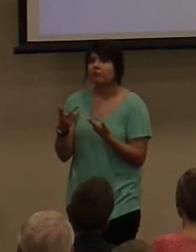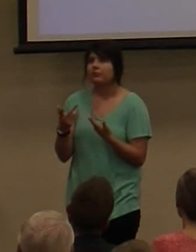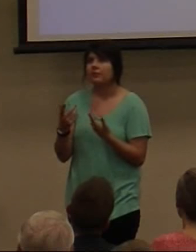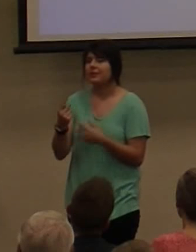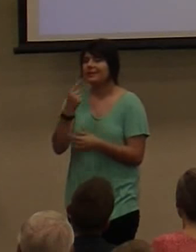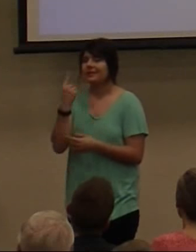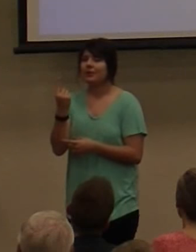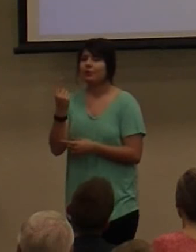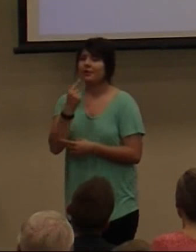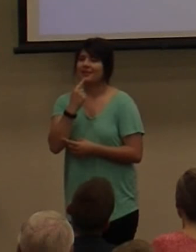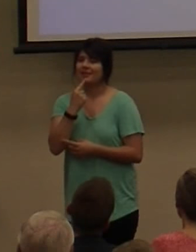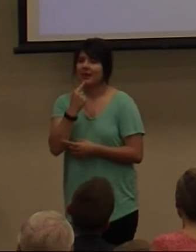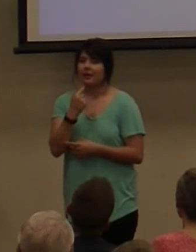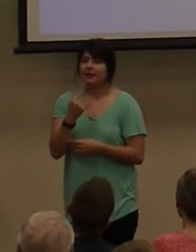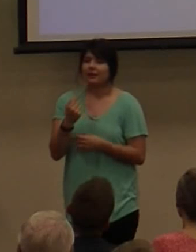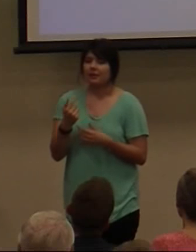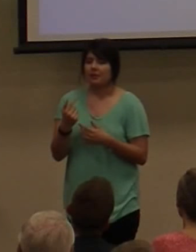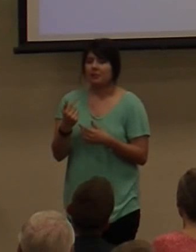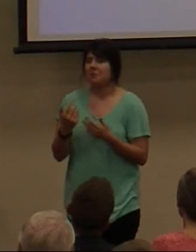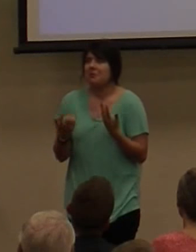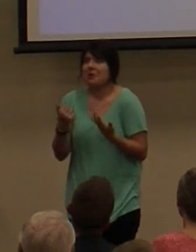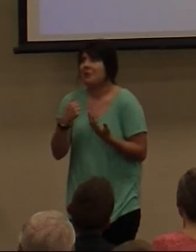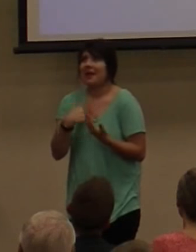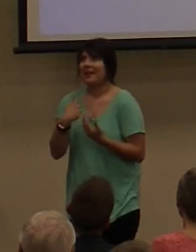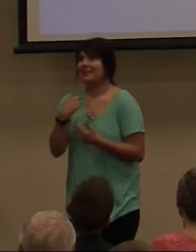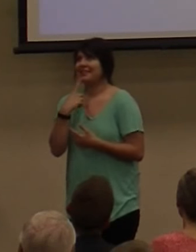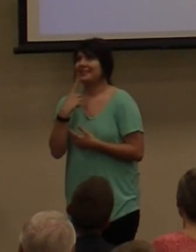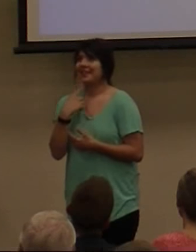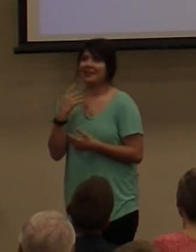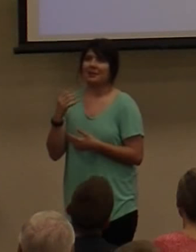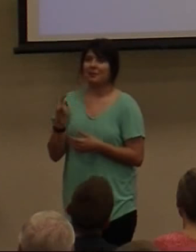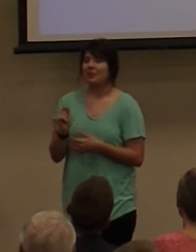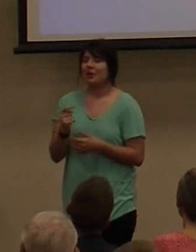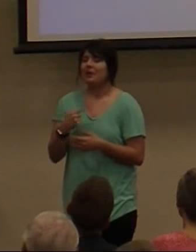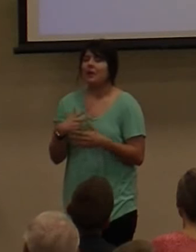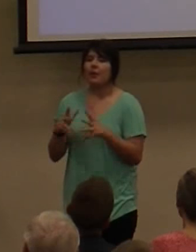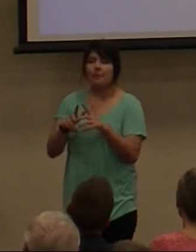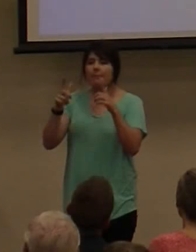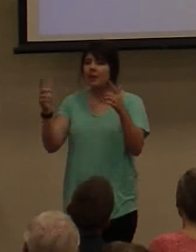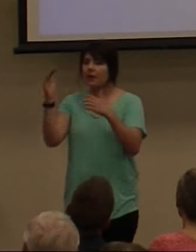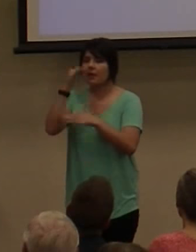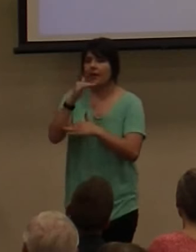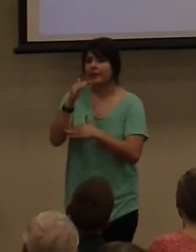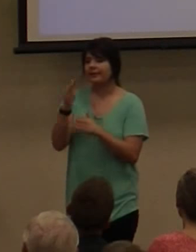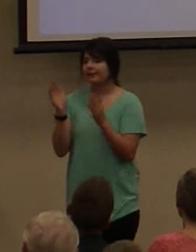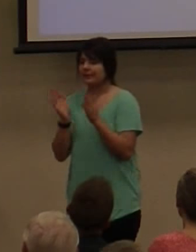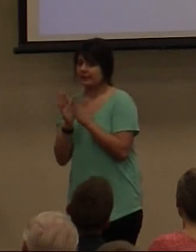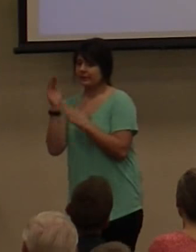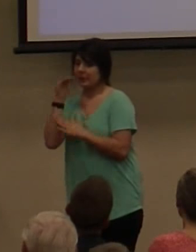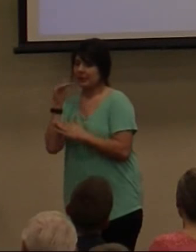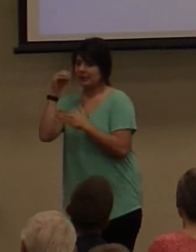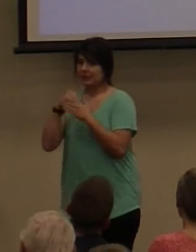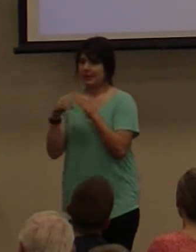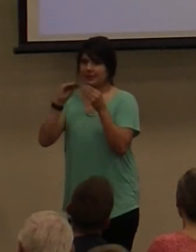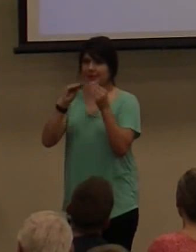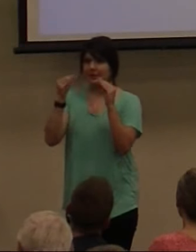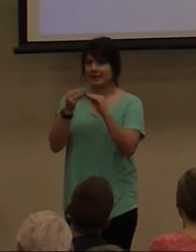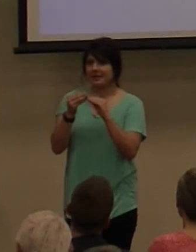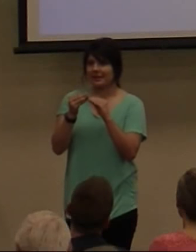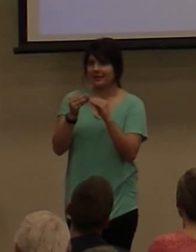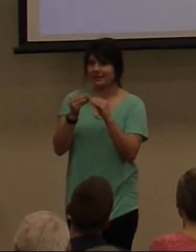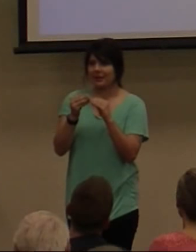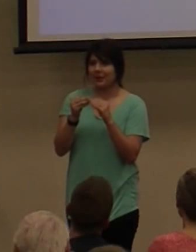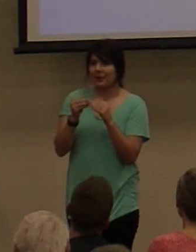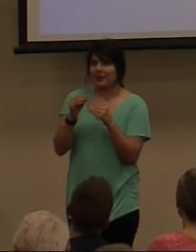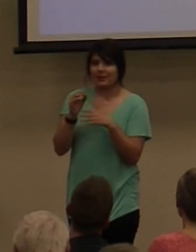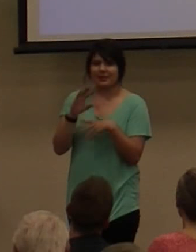someone said, it might be me said it, there are big lies, little lies in statistics. It's also a question of how